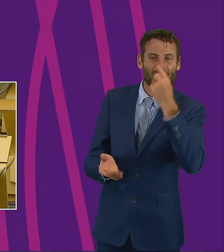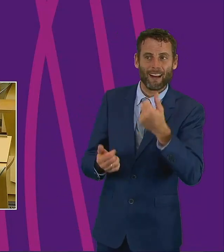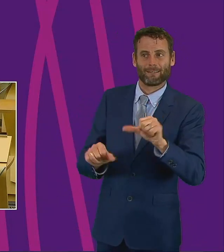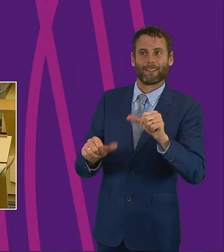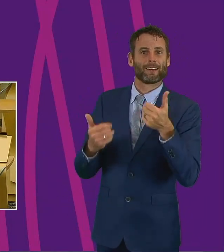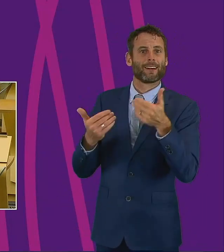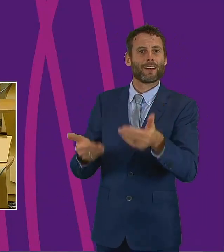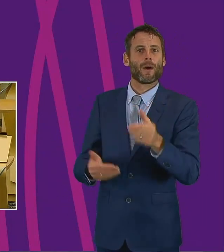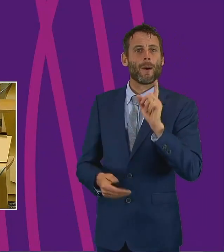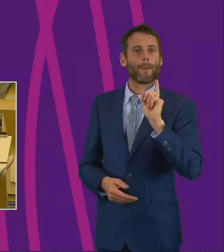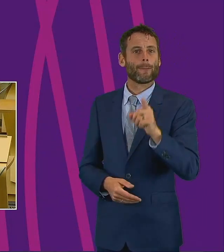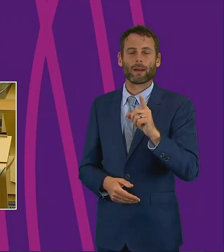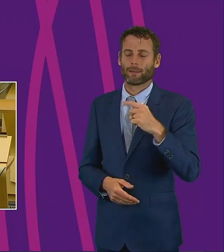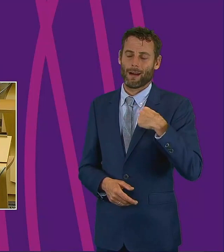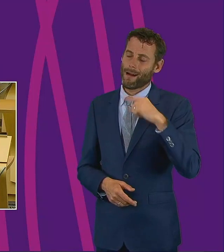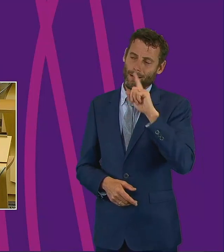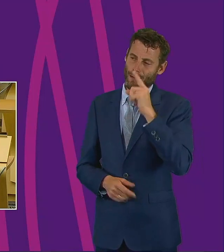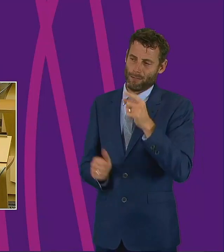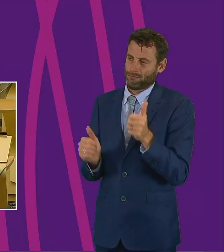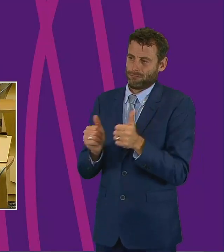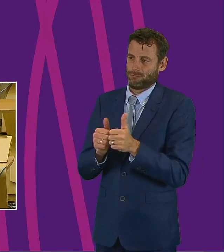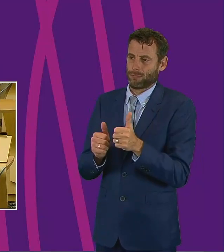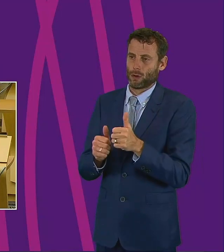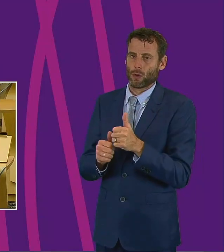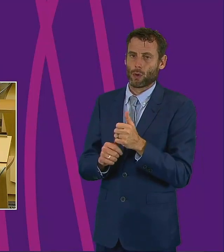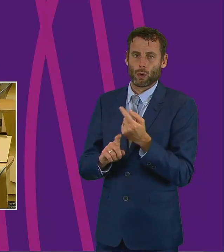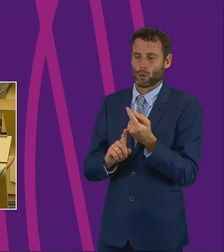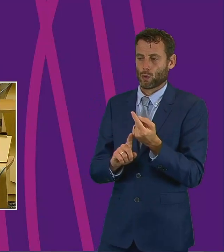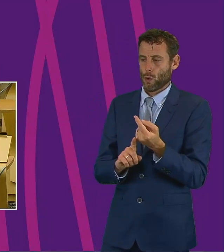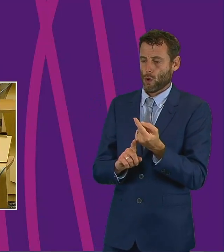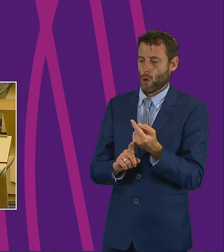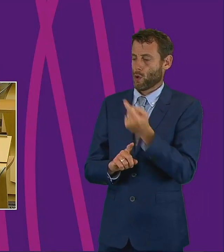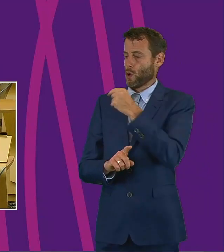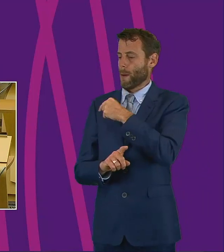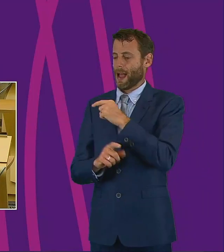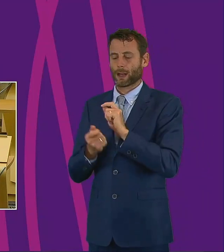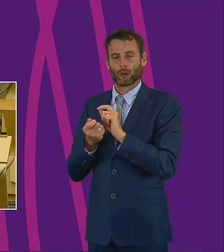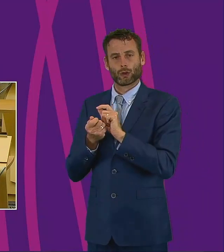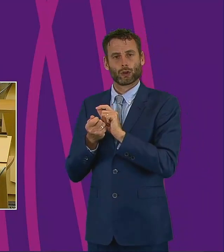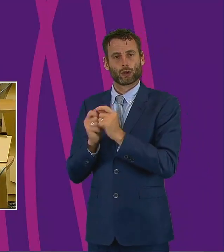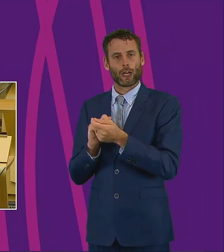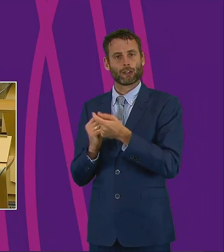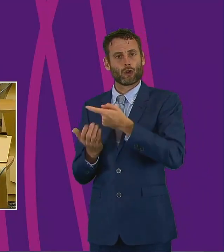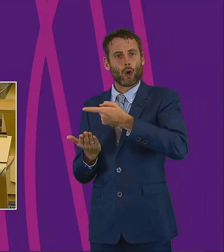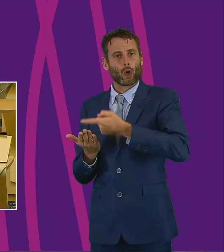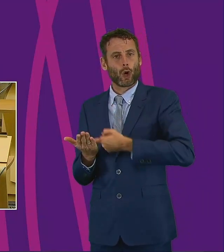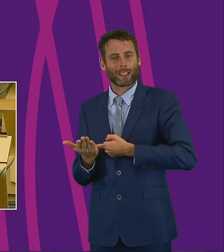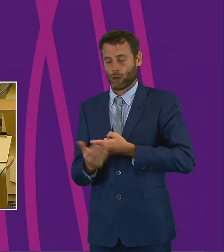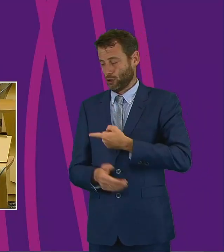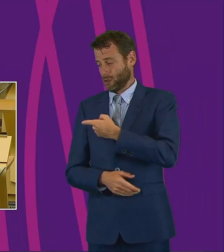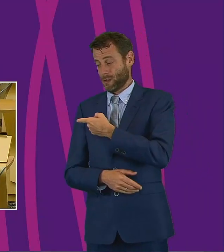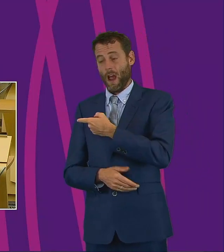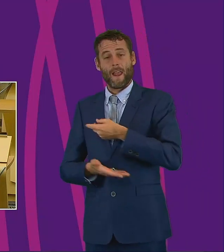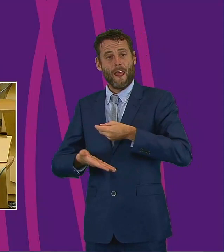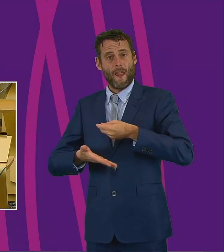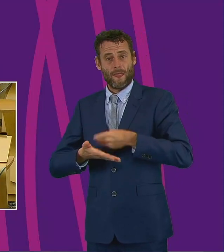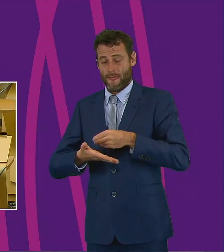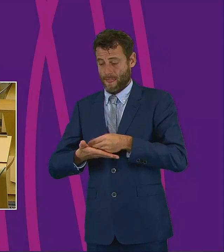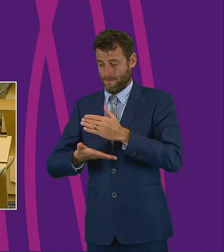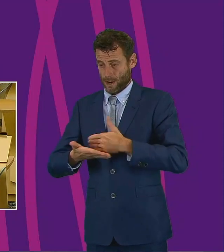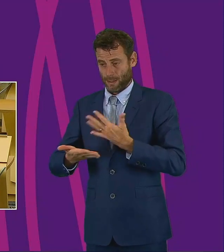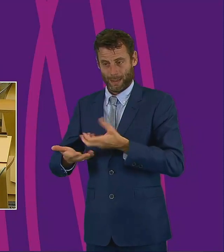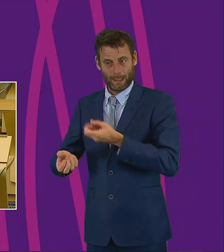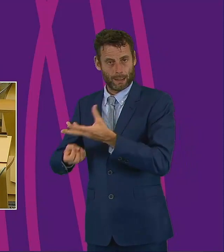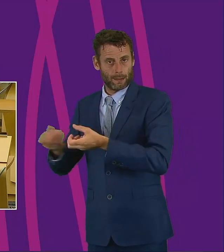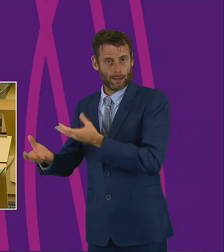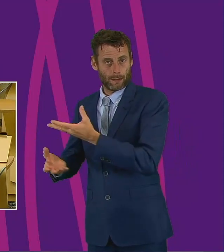obviously, I'm not going to give a commitment to retrospectively change the conditions on funds that will have already been dispersed. Obviously, as